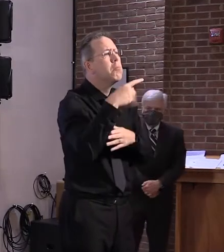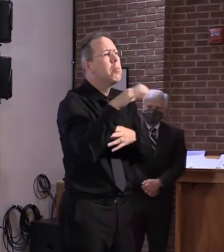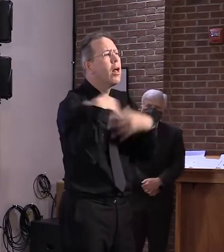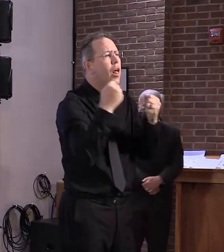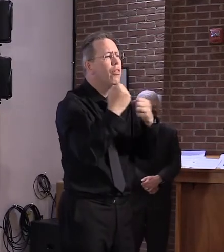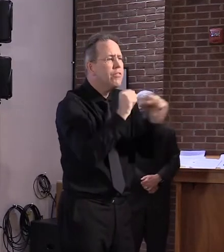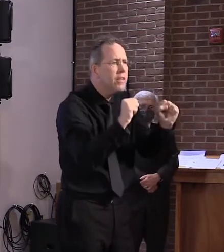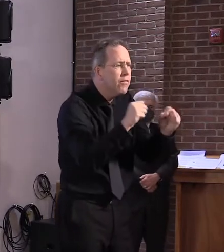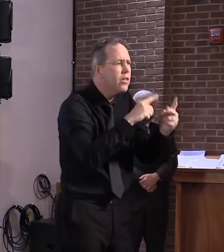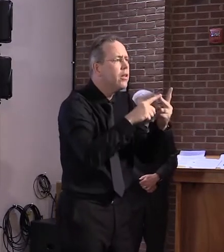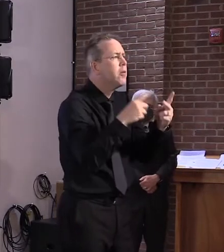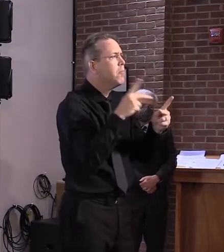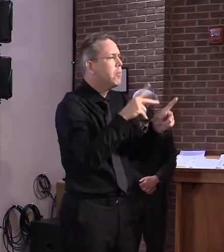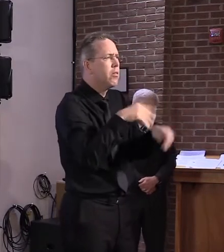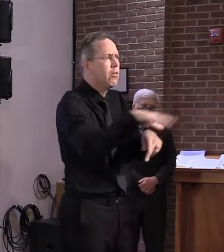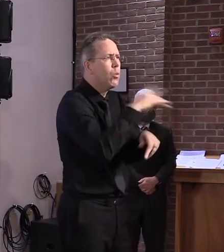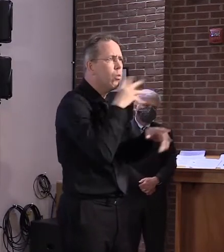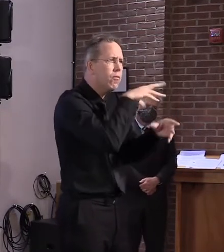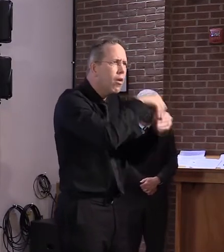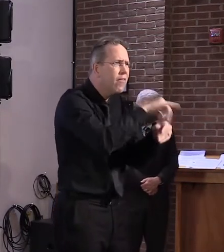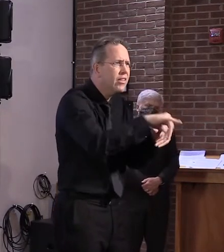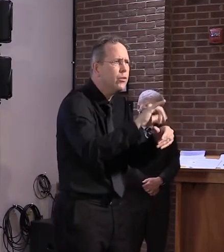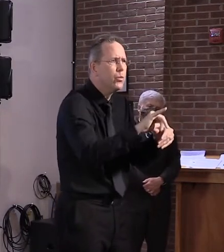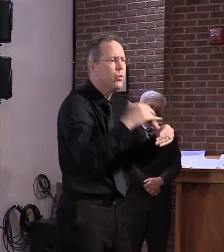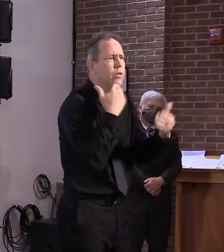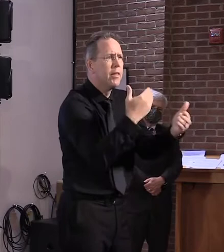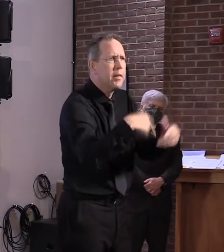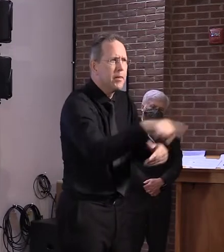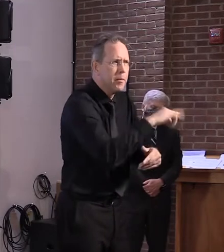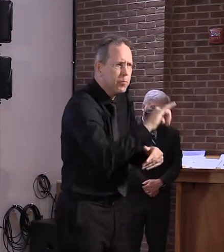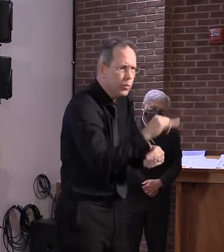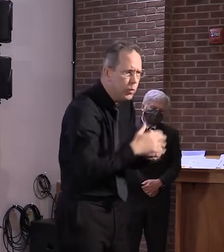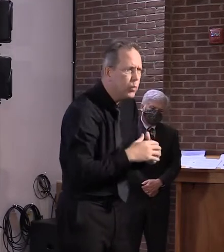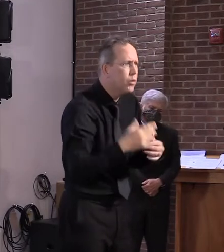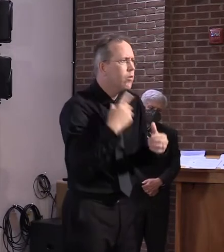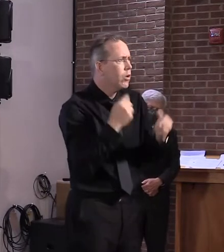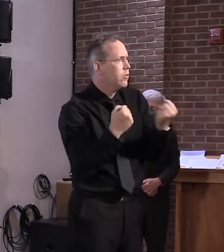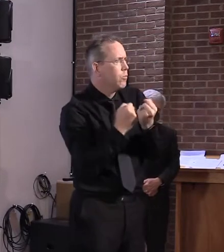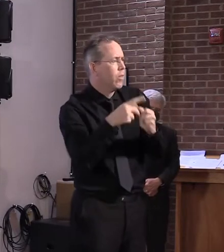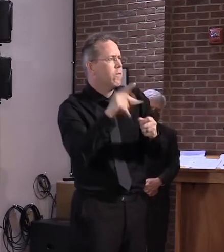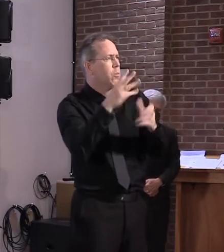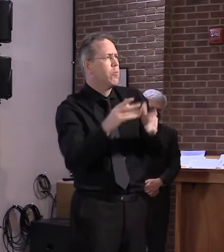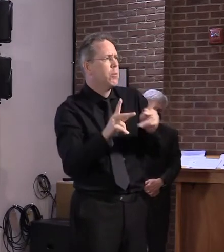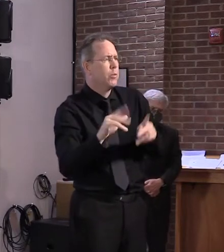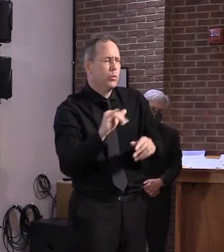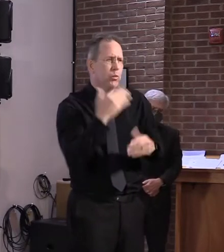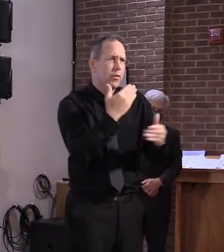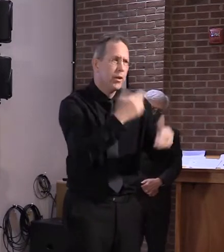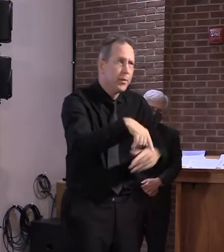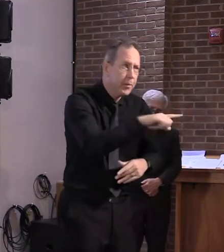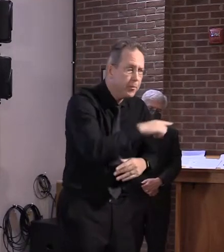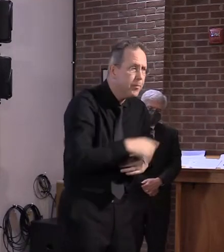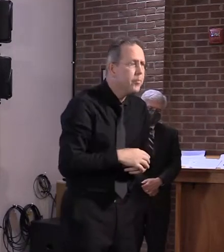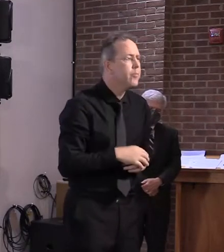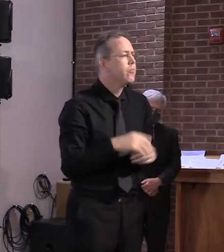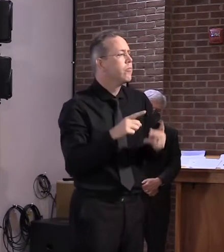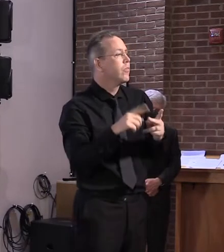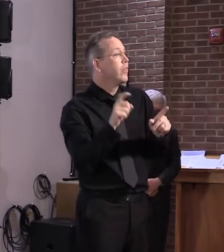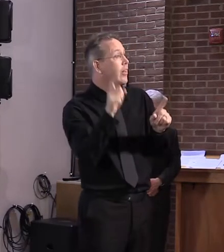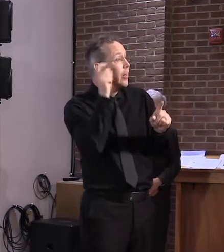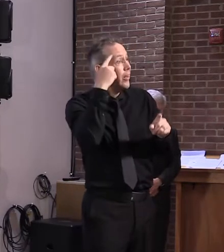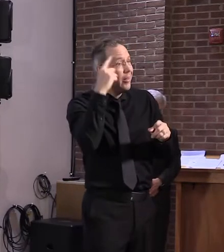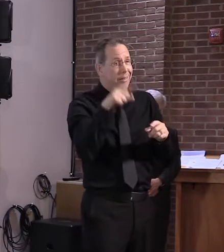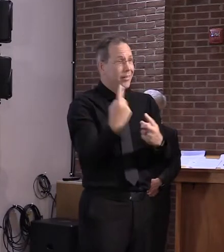their expertise, and their perseverance. But we know this challenge extends beyond just the emergency